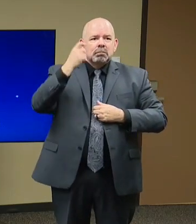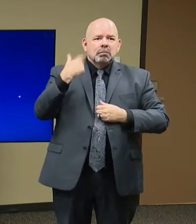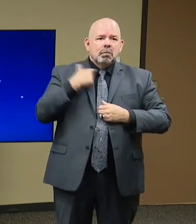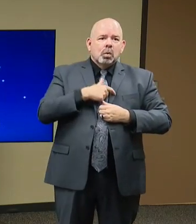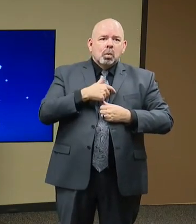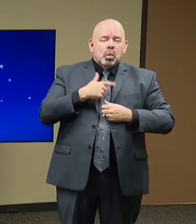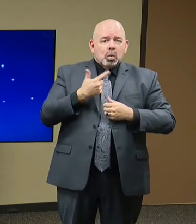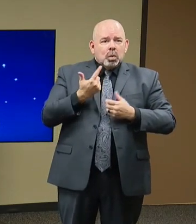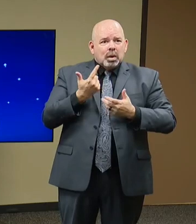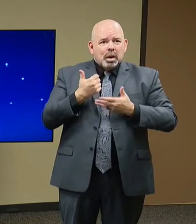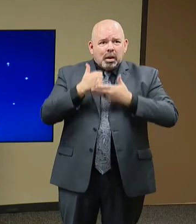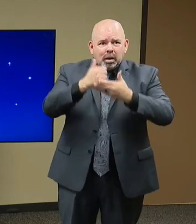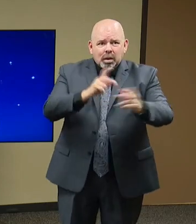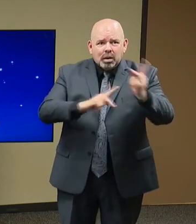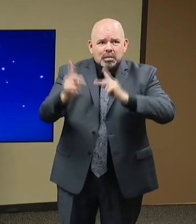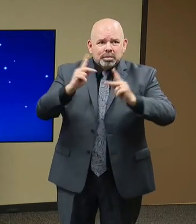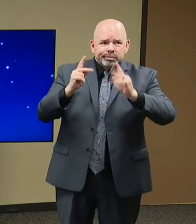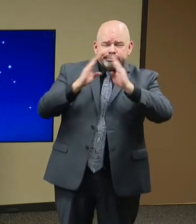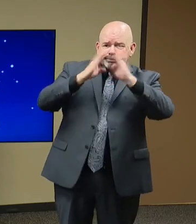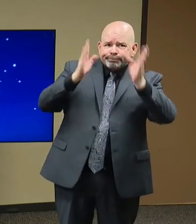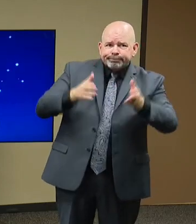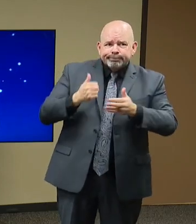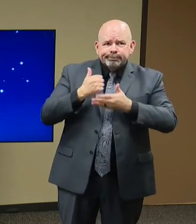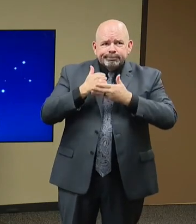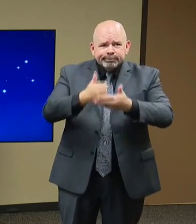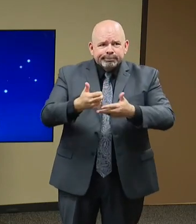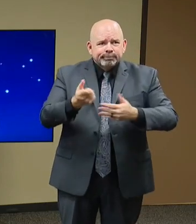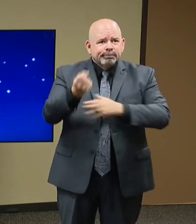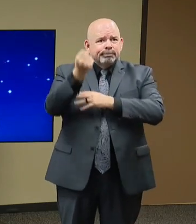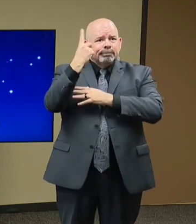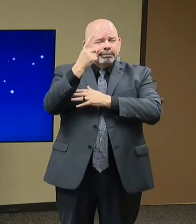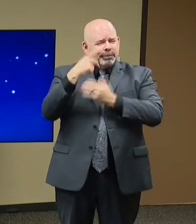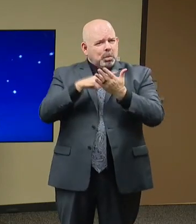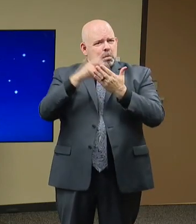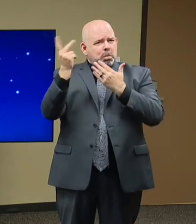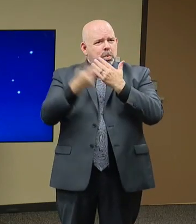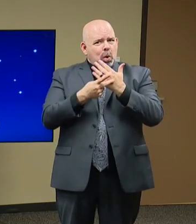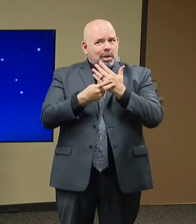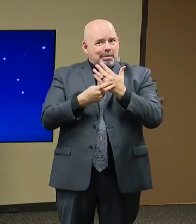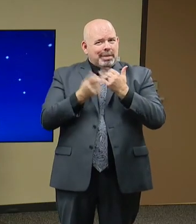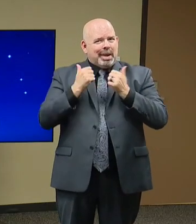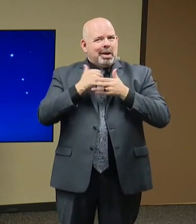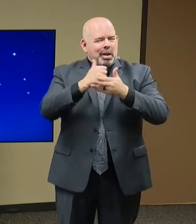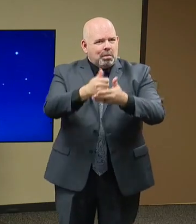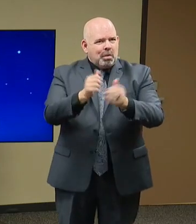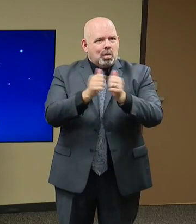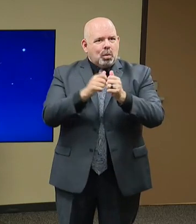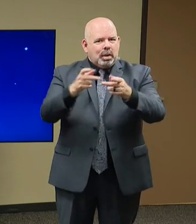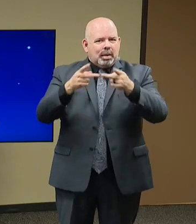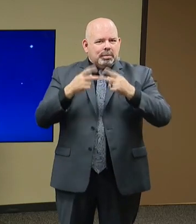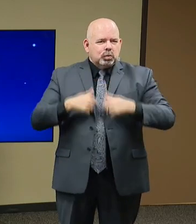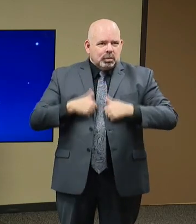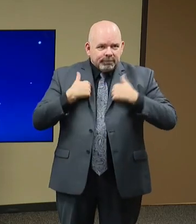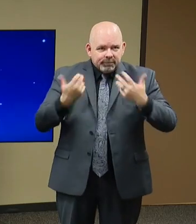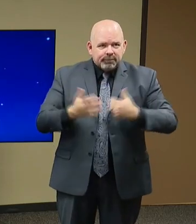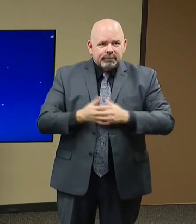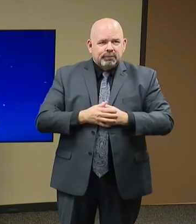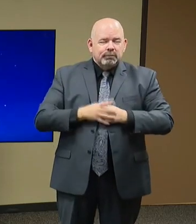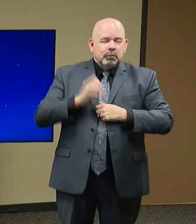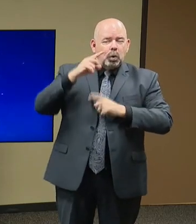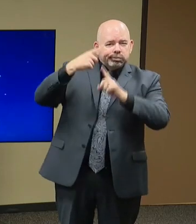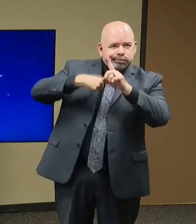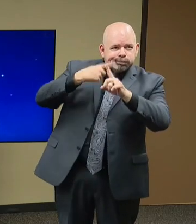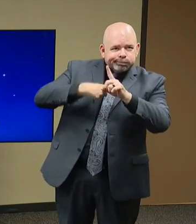with COVID-19, that we have a new program that's available for that. The referral has to come through a healthcare